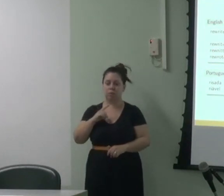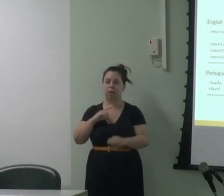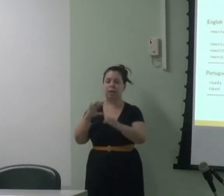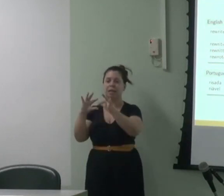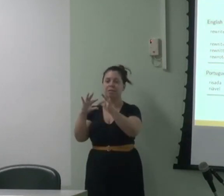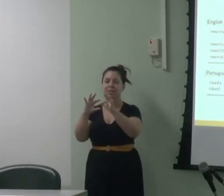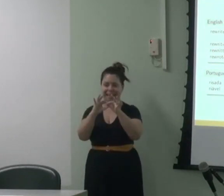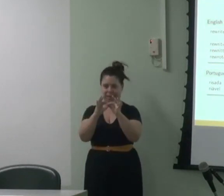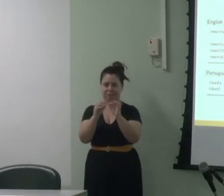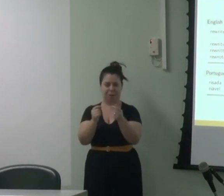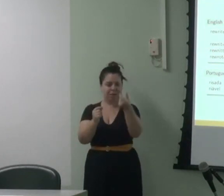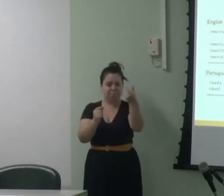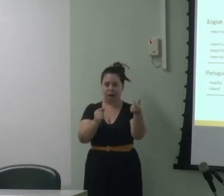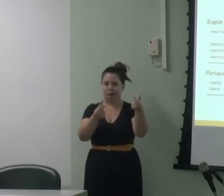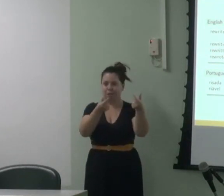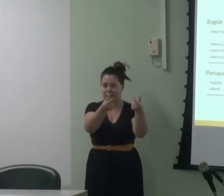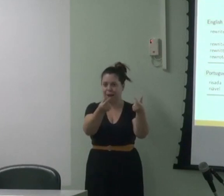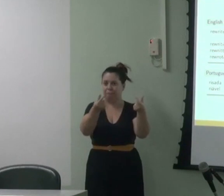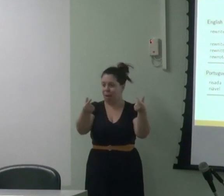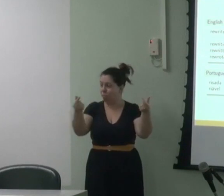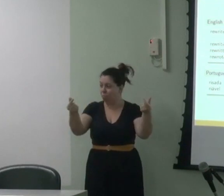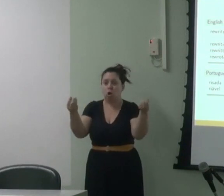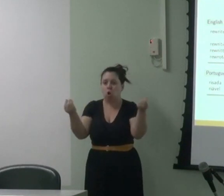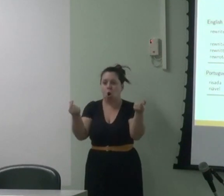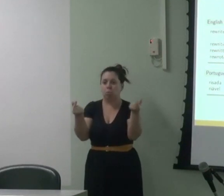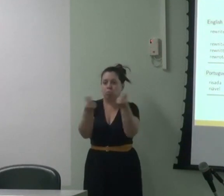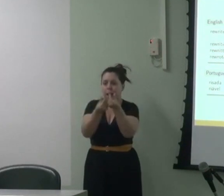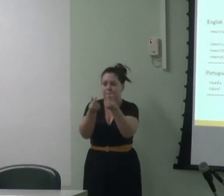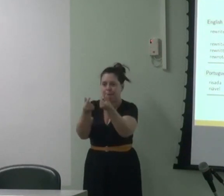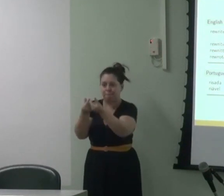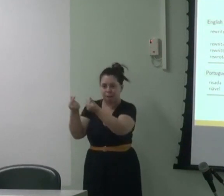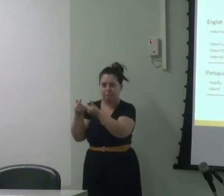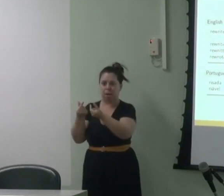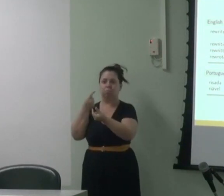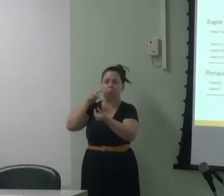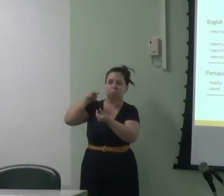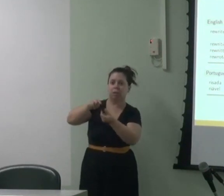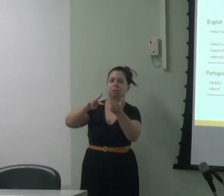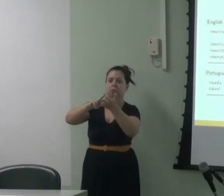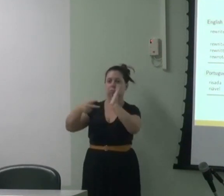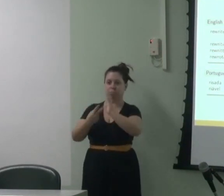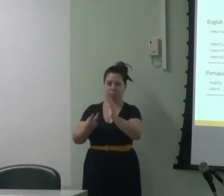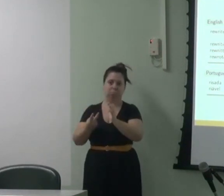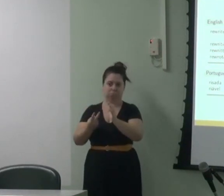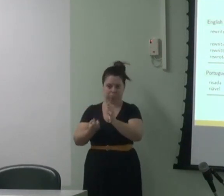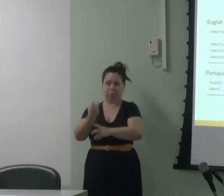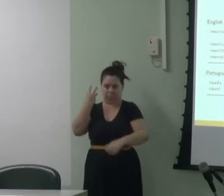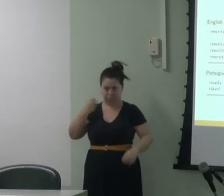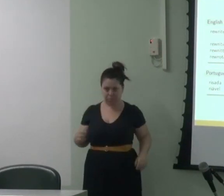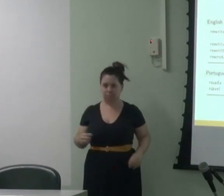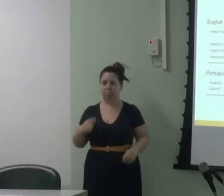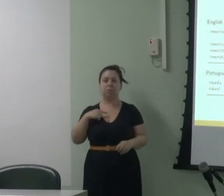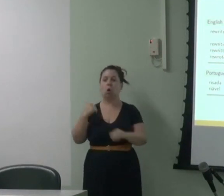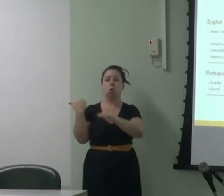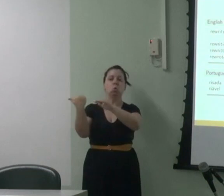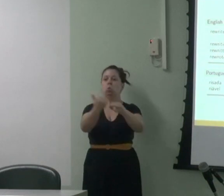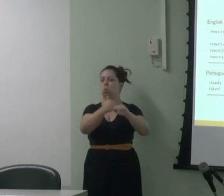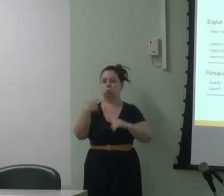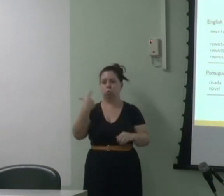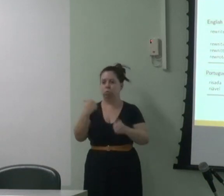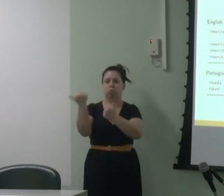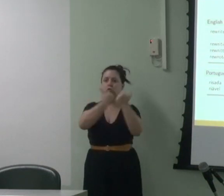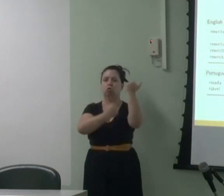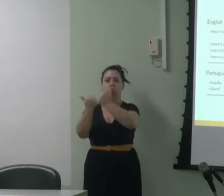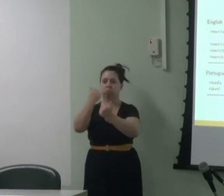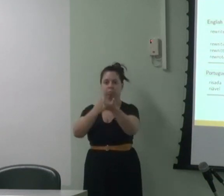together and we get the original form. So there is no normalization, there is no substitution of